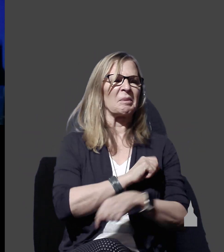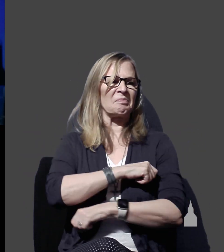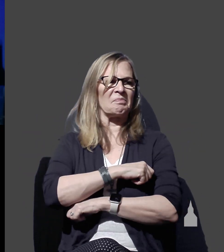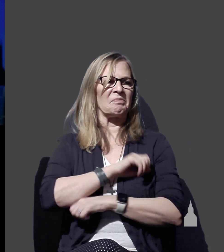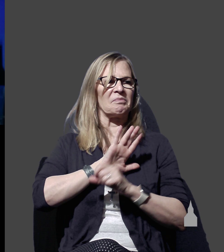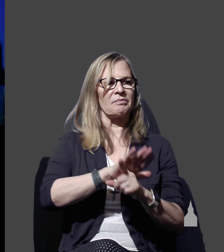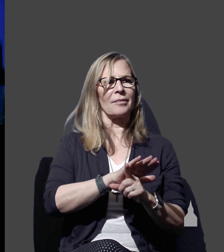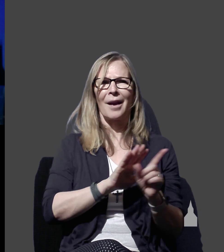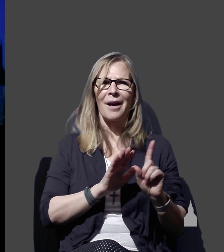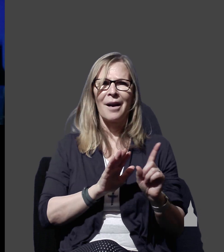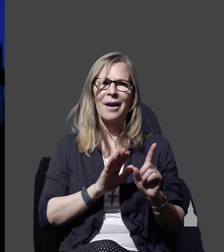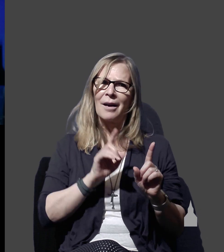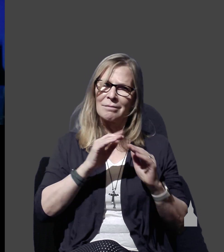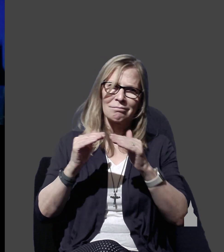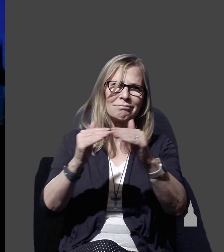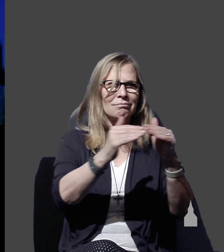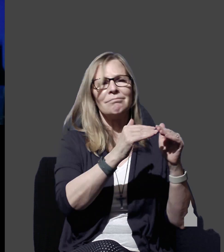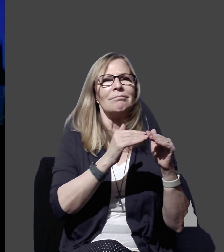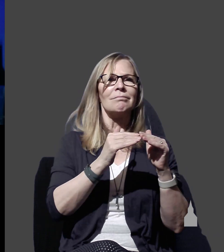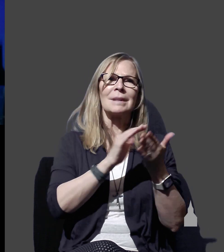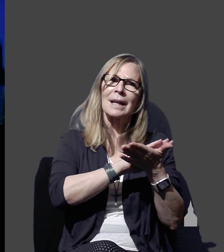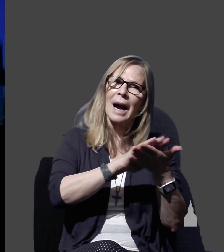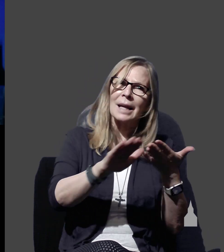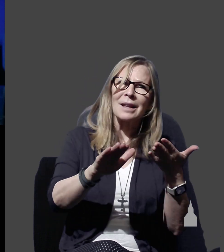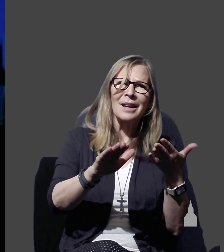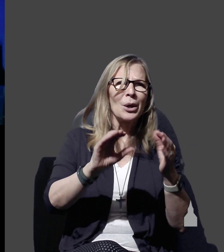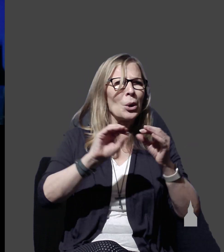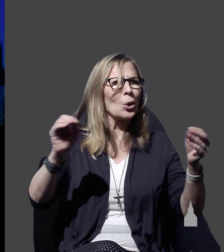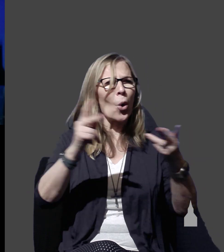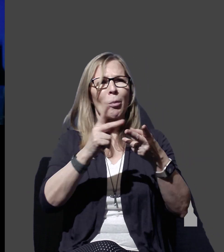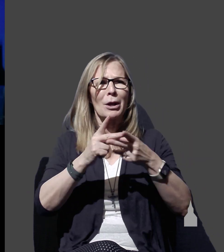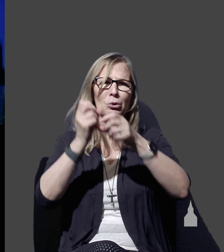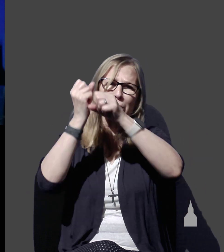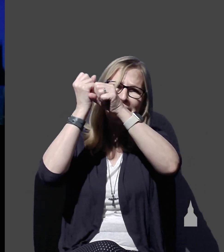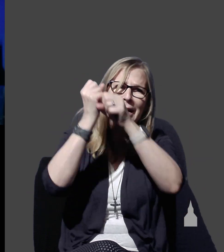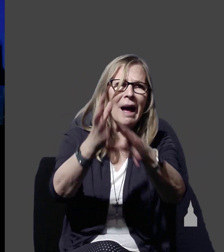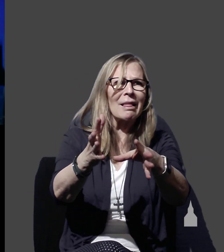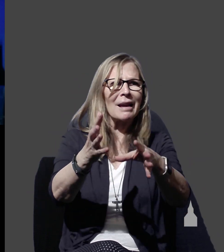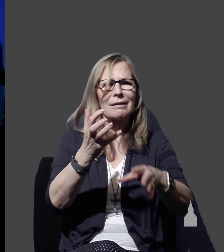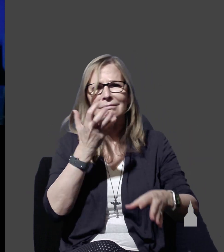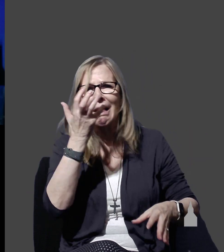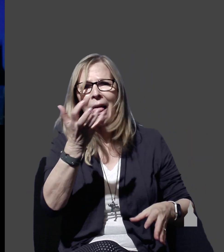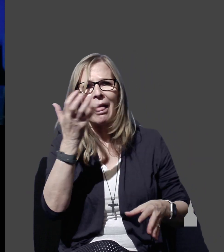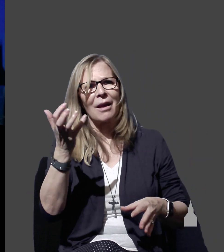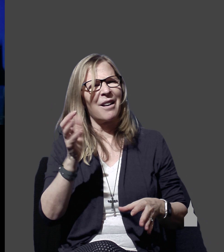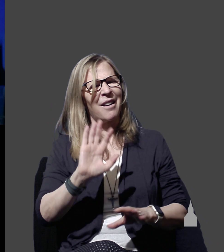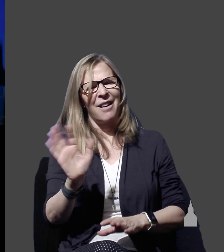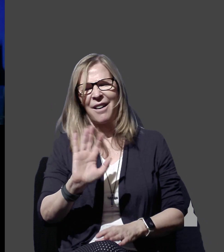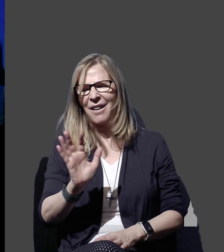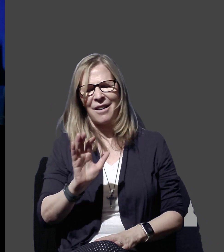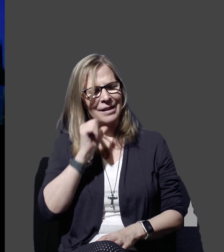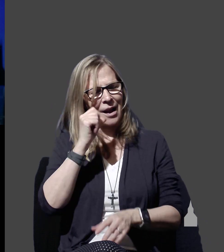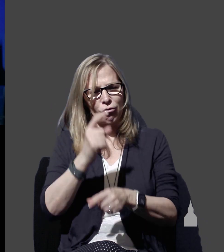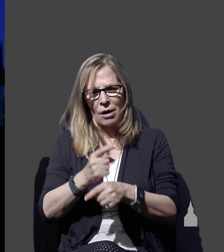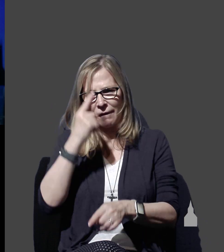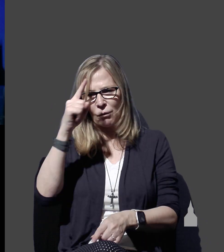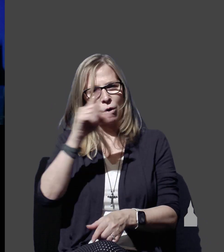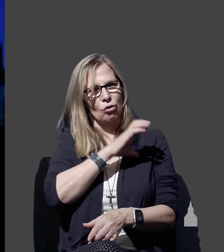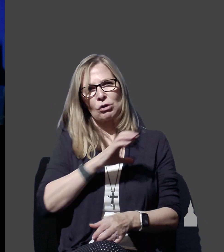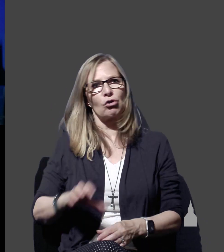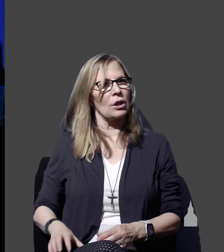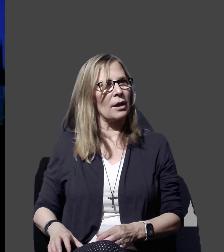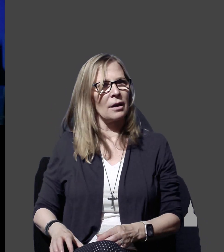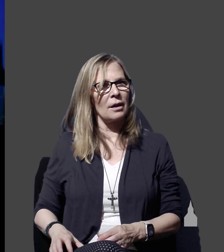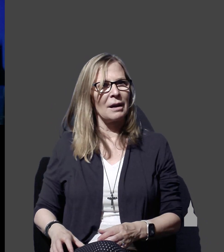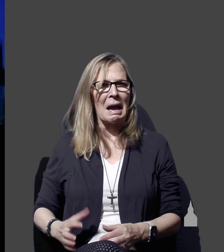and gently. There's no place for yelling and screaming at employees. That does not becoming of a believer.